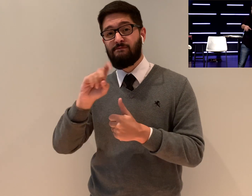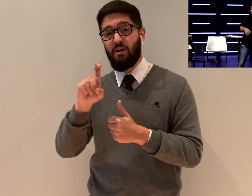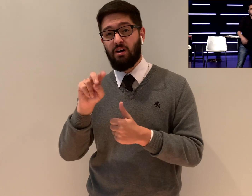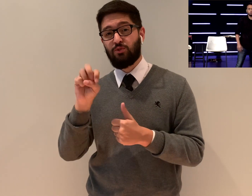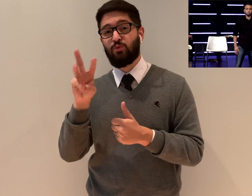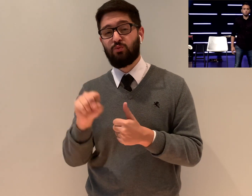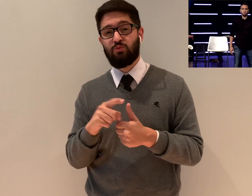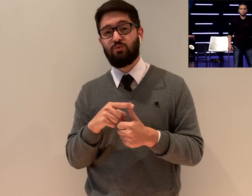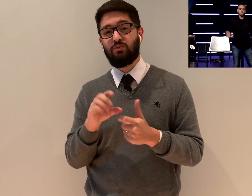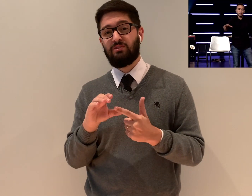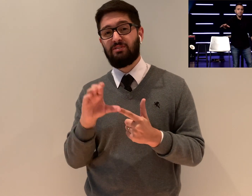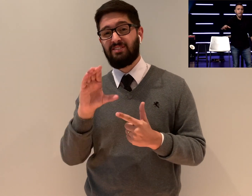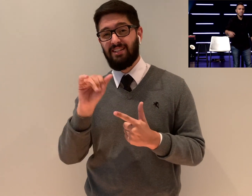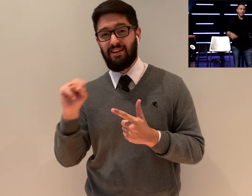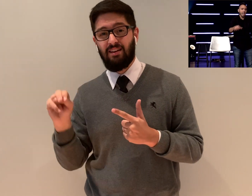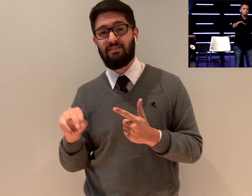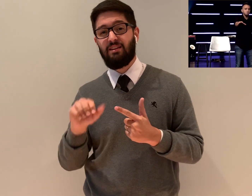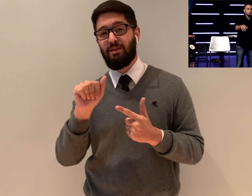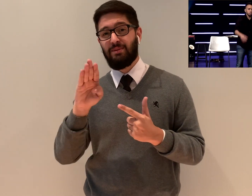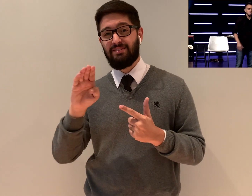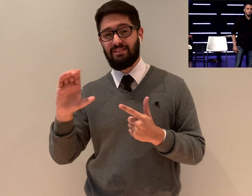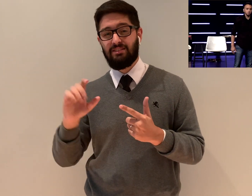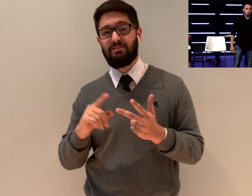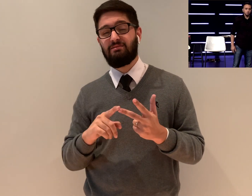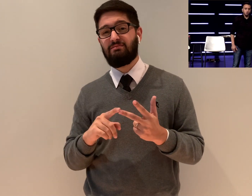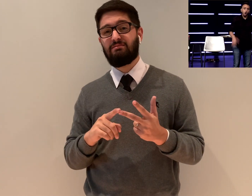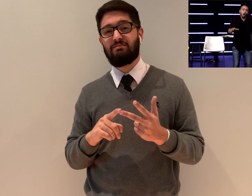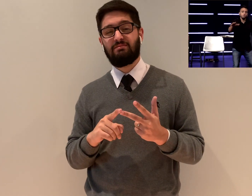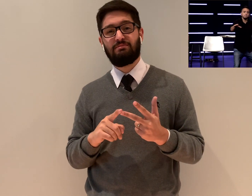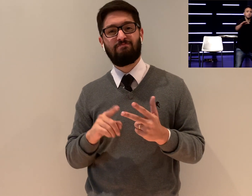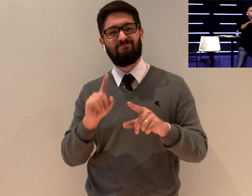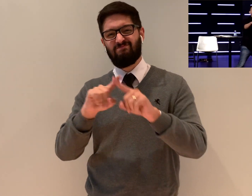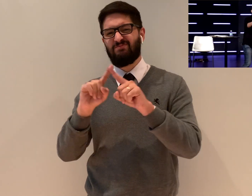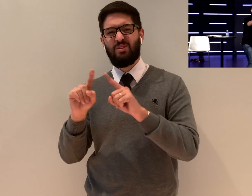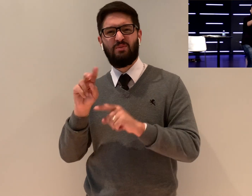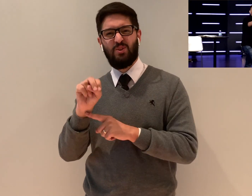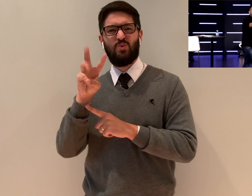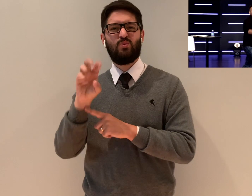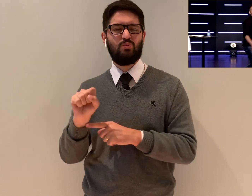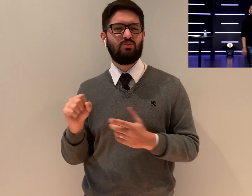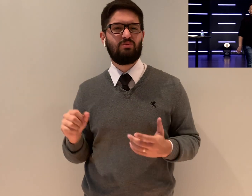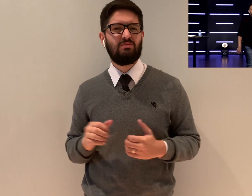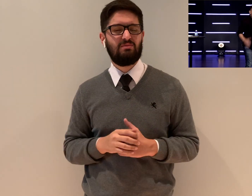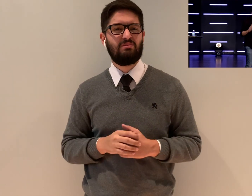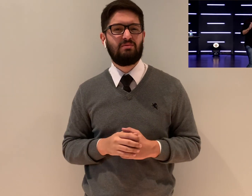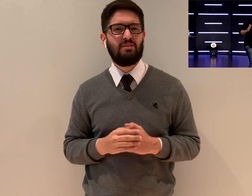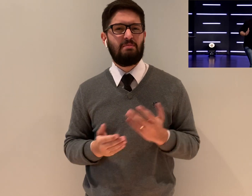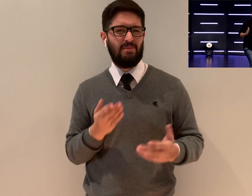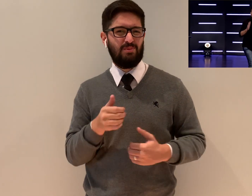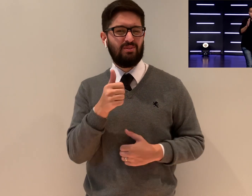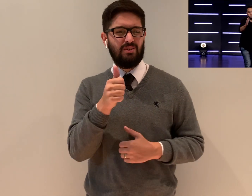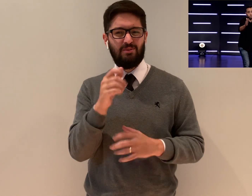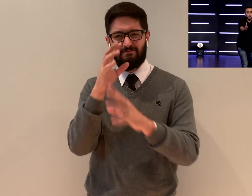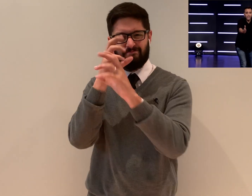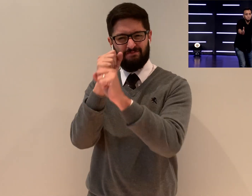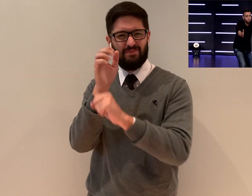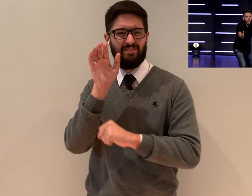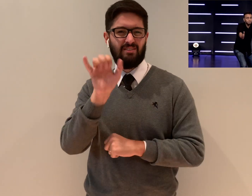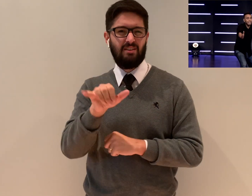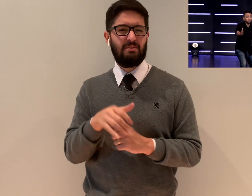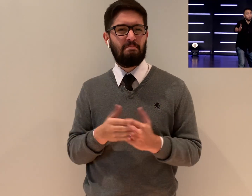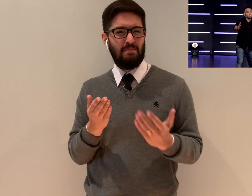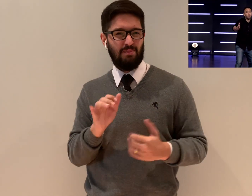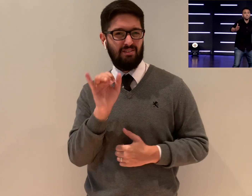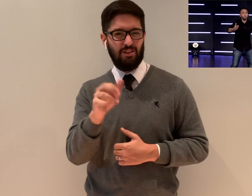Fox News, CNN, ABC, all the different news stations. Maybe you're devoted to that, and